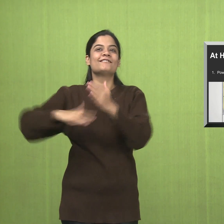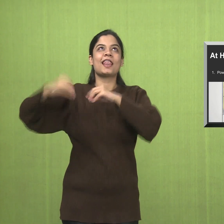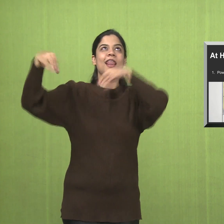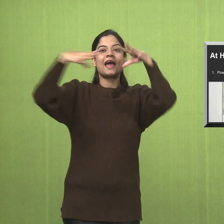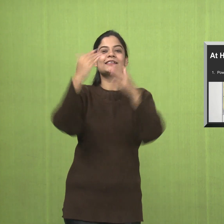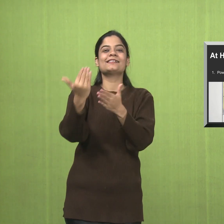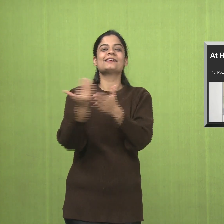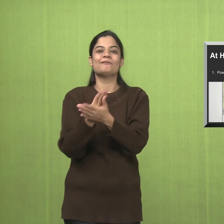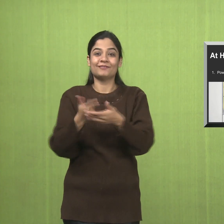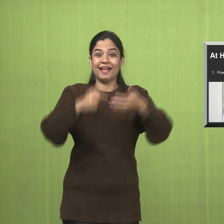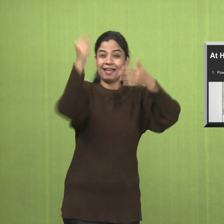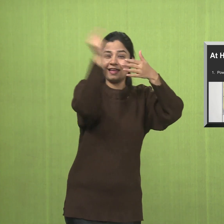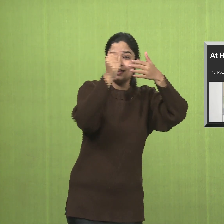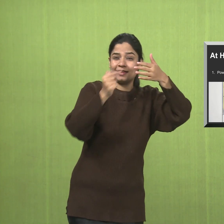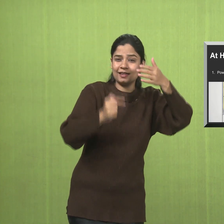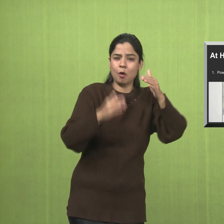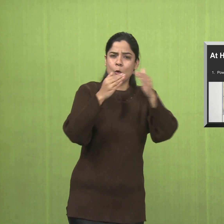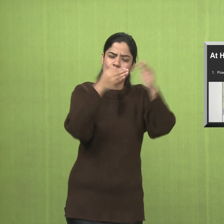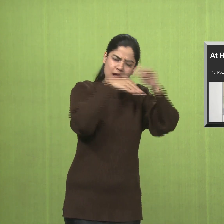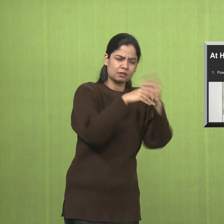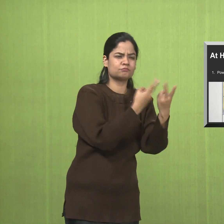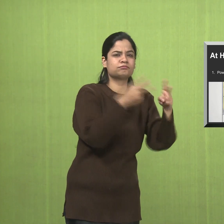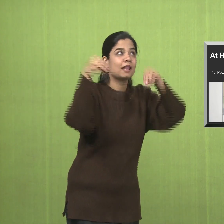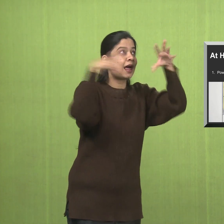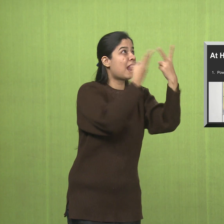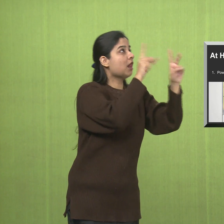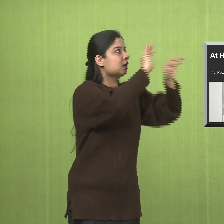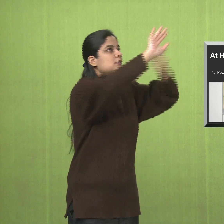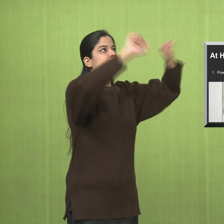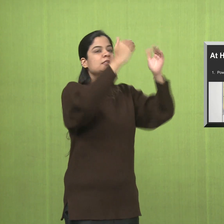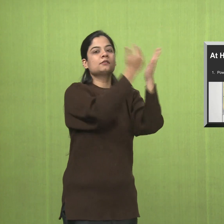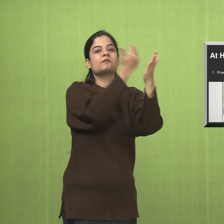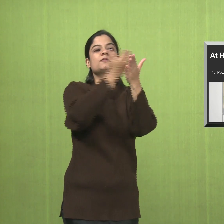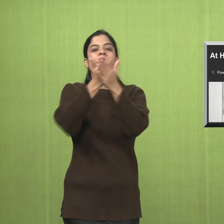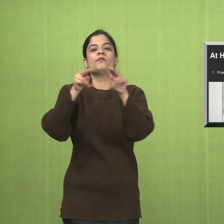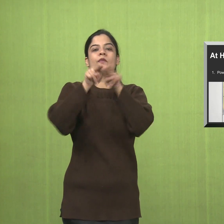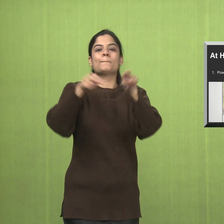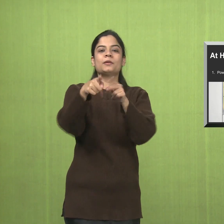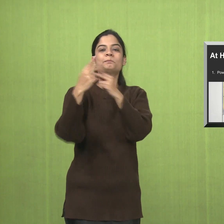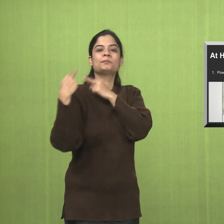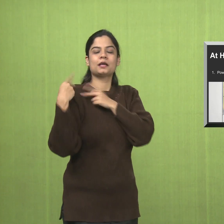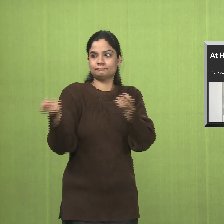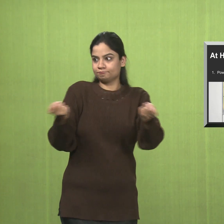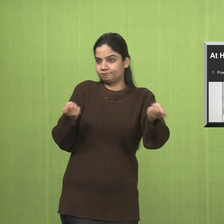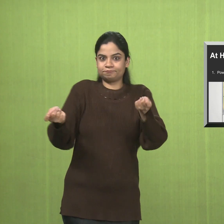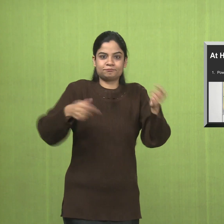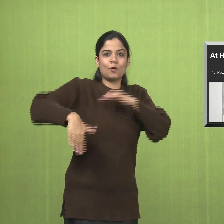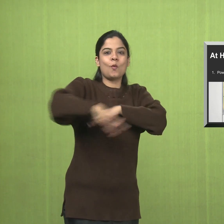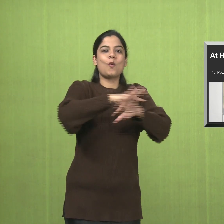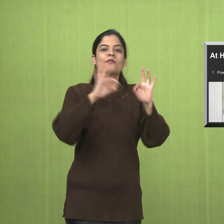also save the electricity. So all these factors are important to save electricity and save energy. So you as a